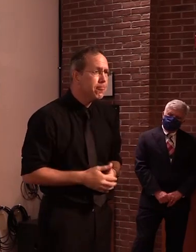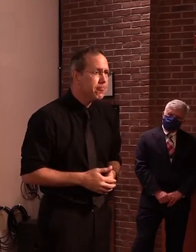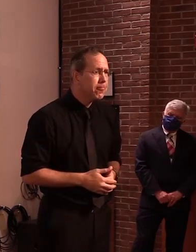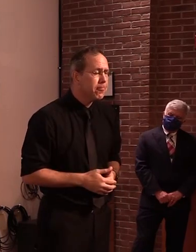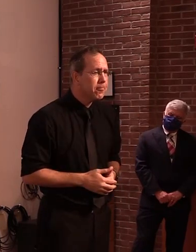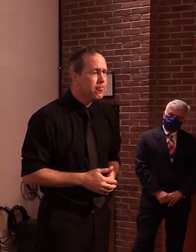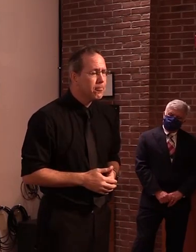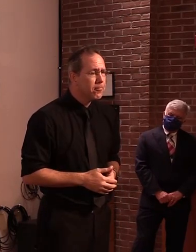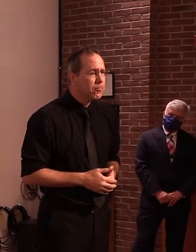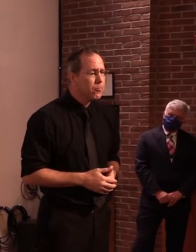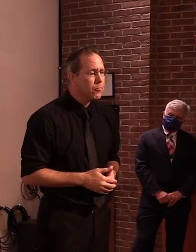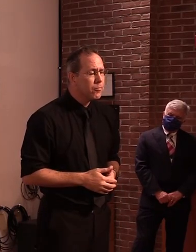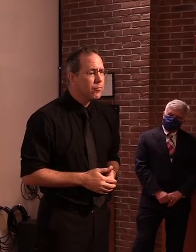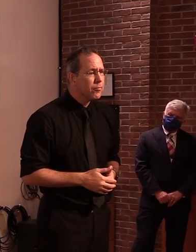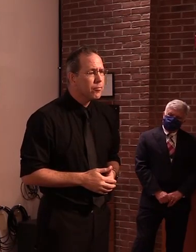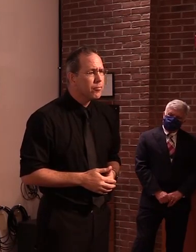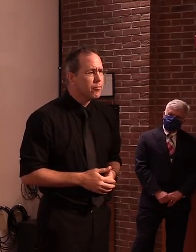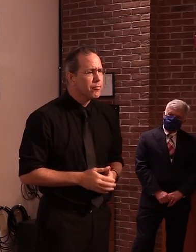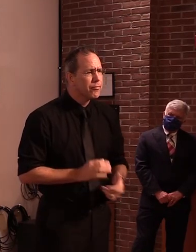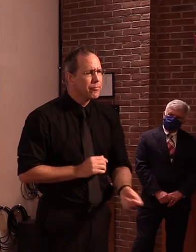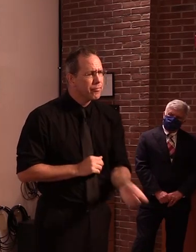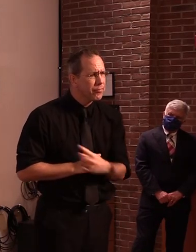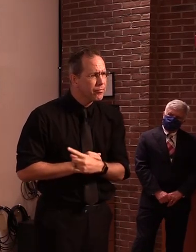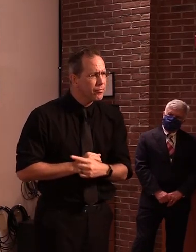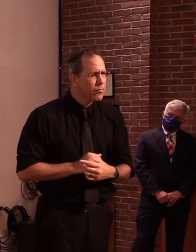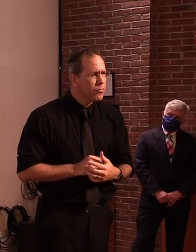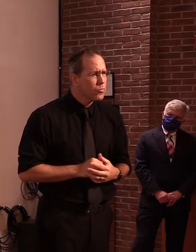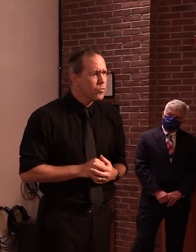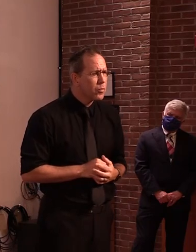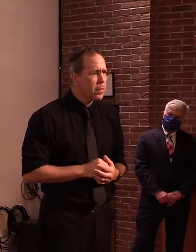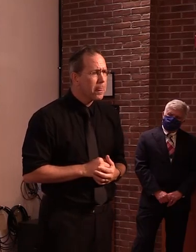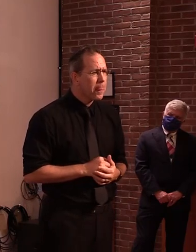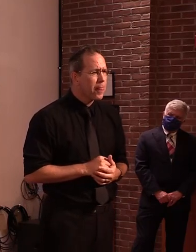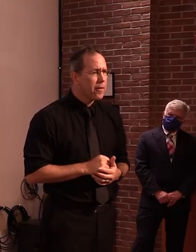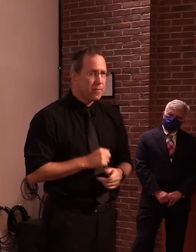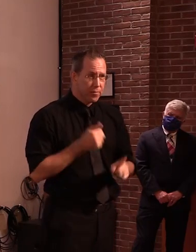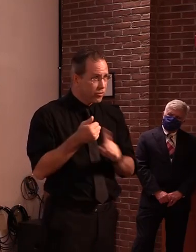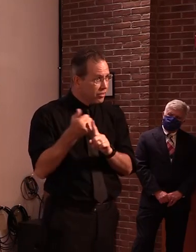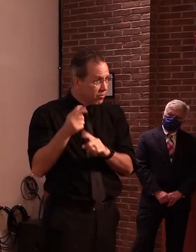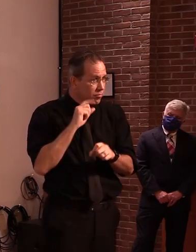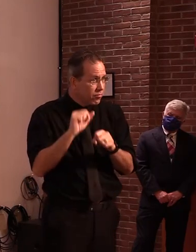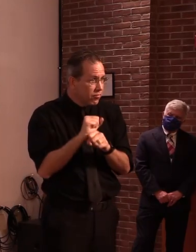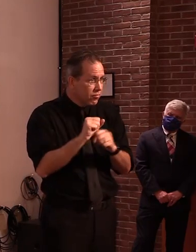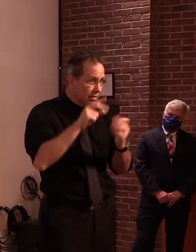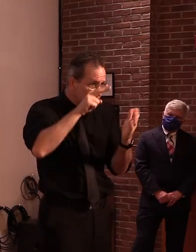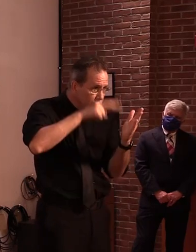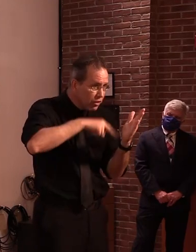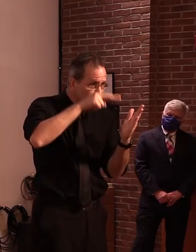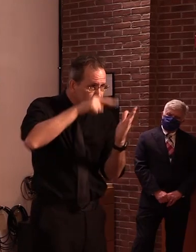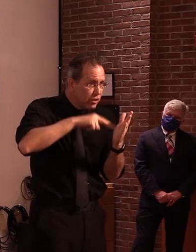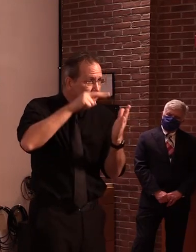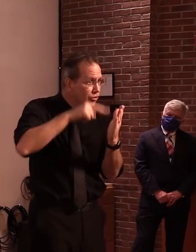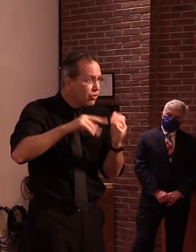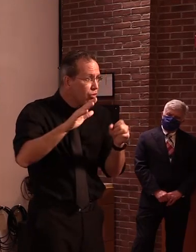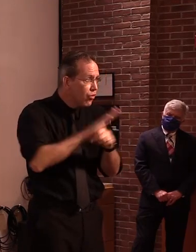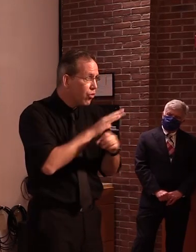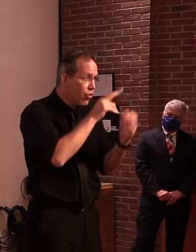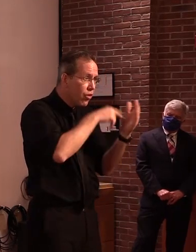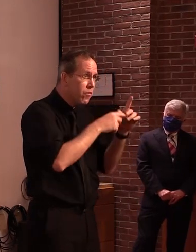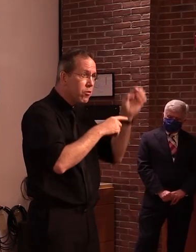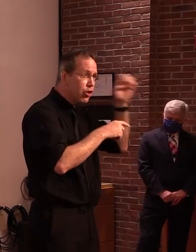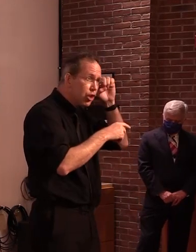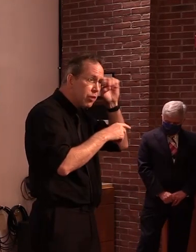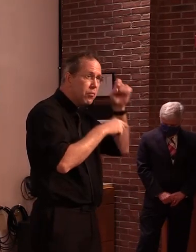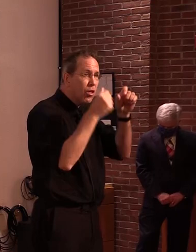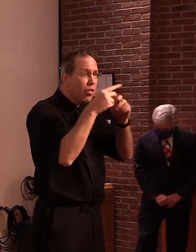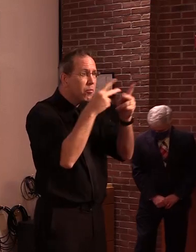Yeah. Have you read these studies closely enough to have confidence that the way that they were conducted and the circumstances